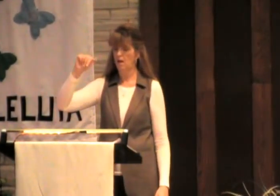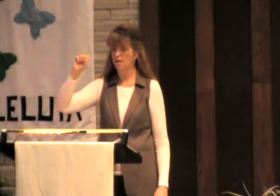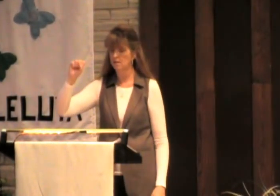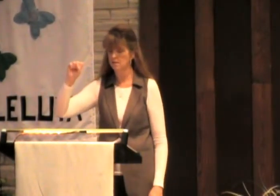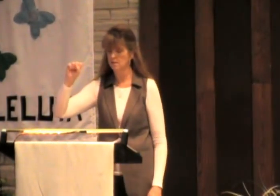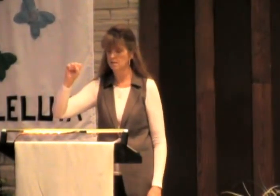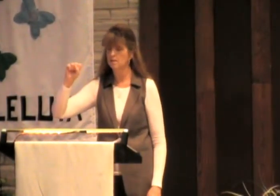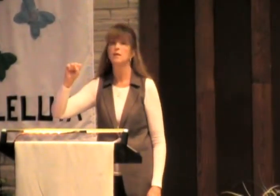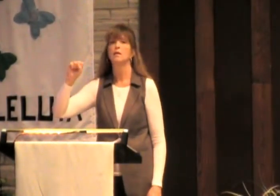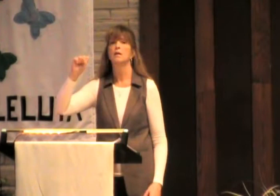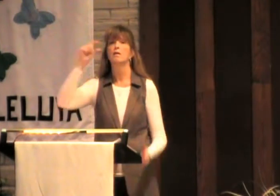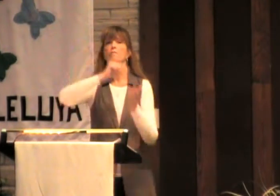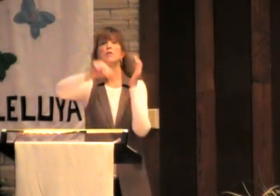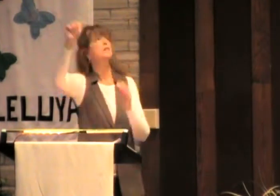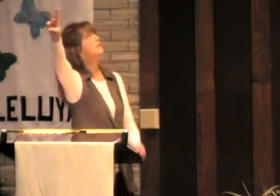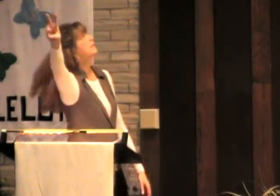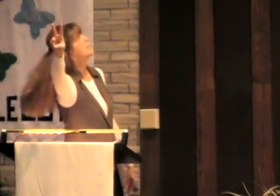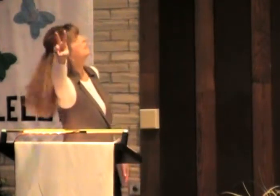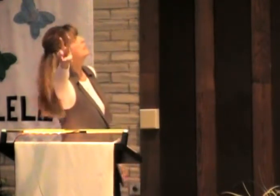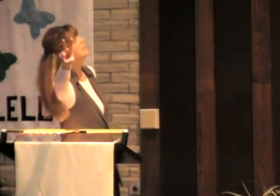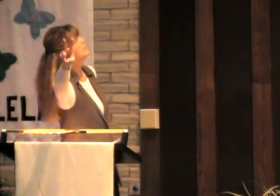Verse 16.